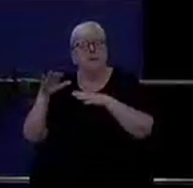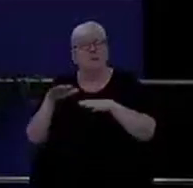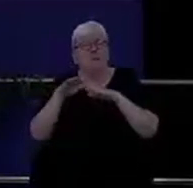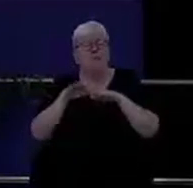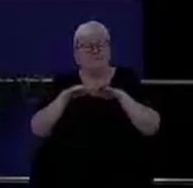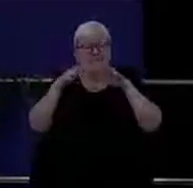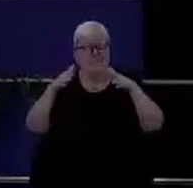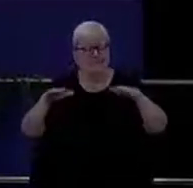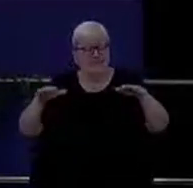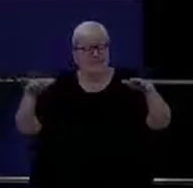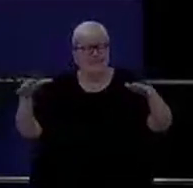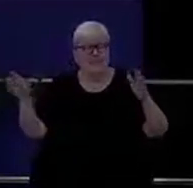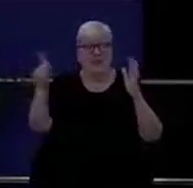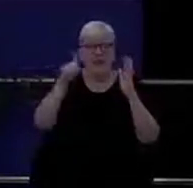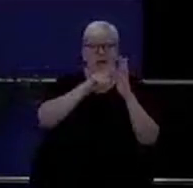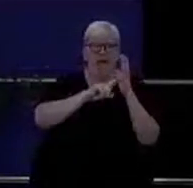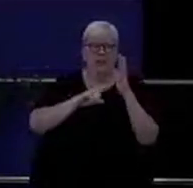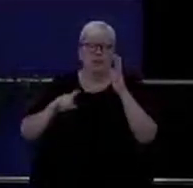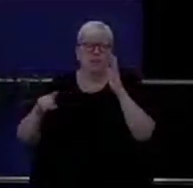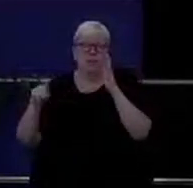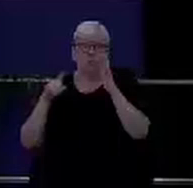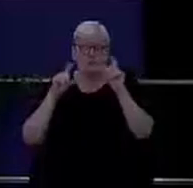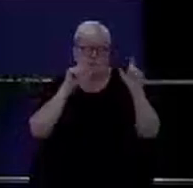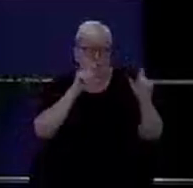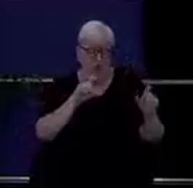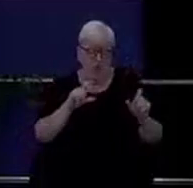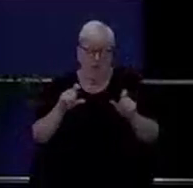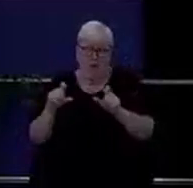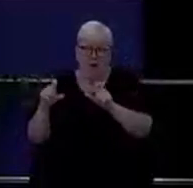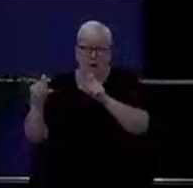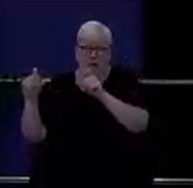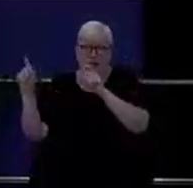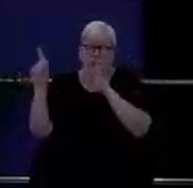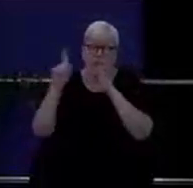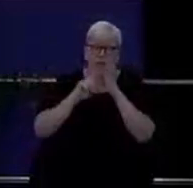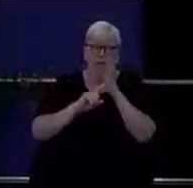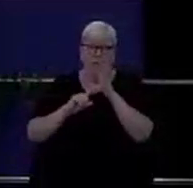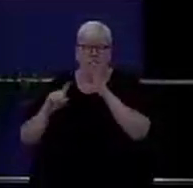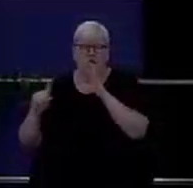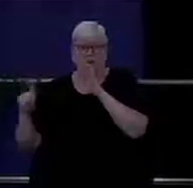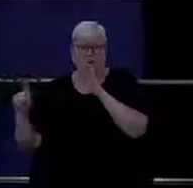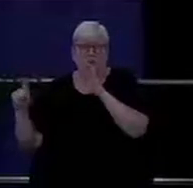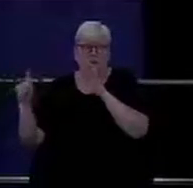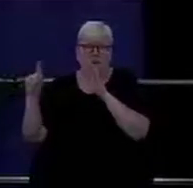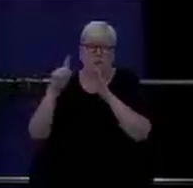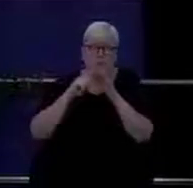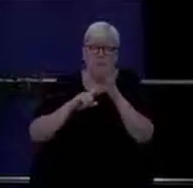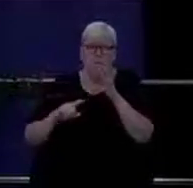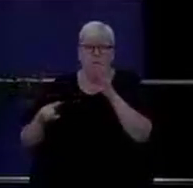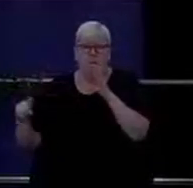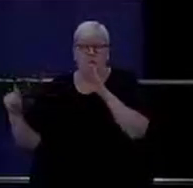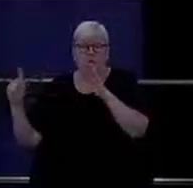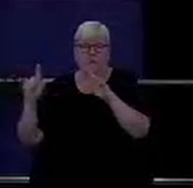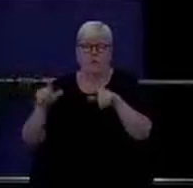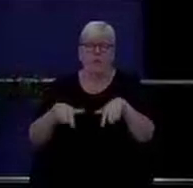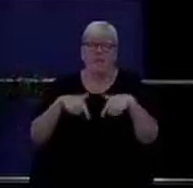echoes in this stillness, the cliffs playing with it. Echo, Bergmál, the language of